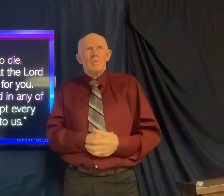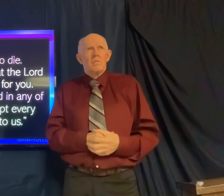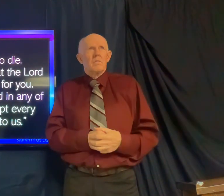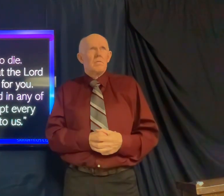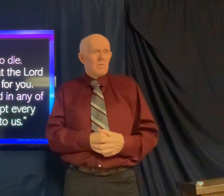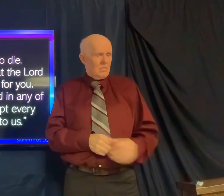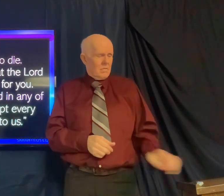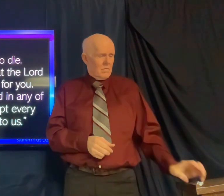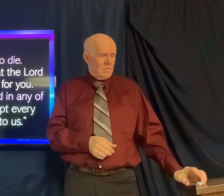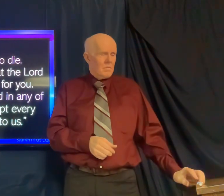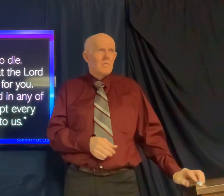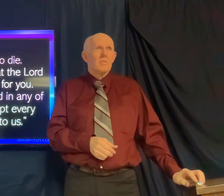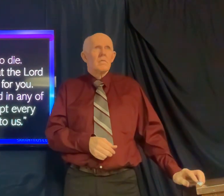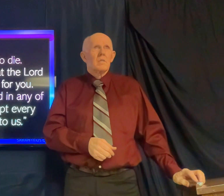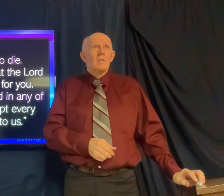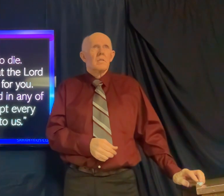never failing.